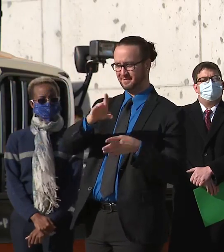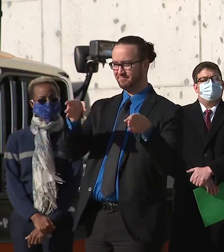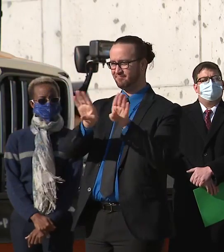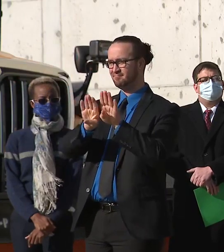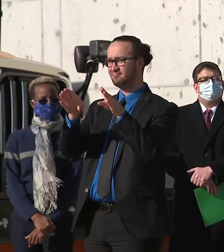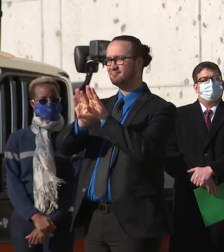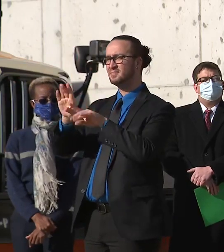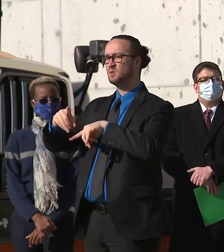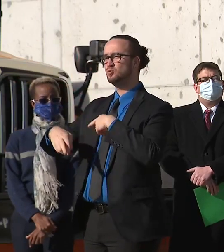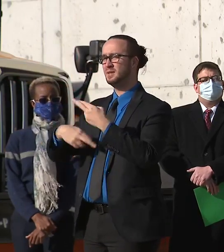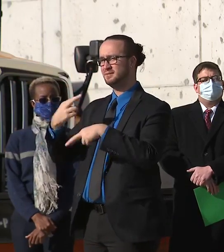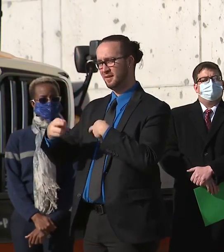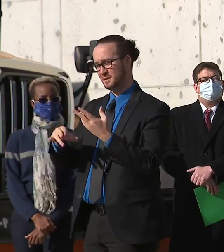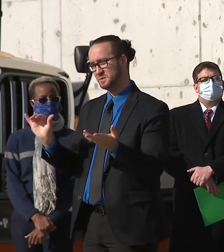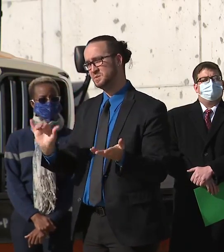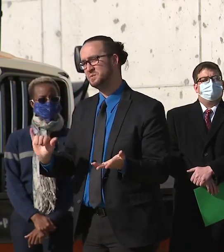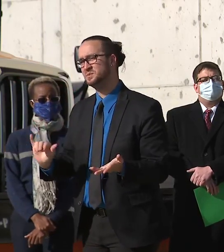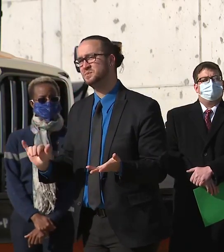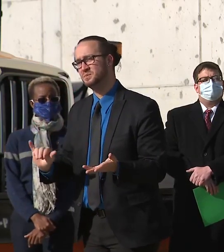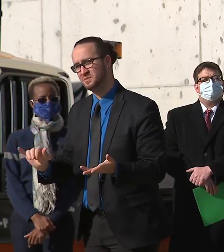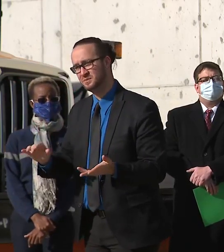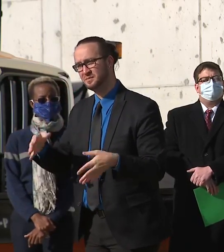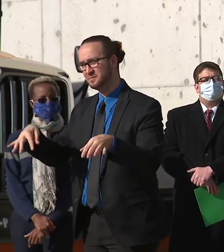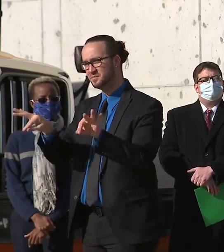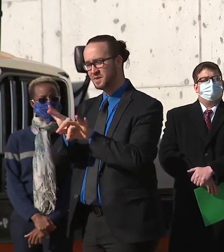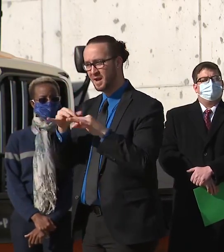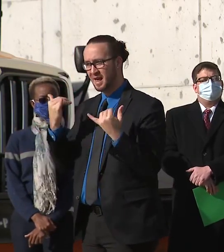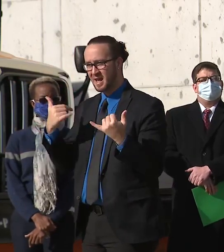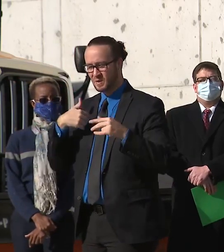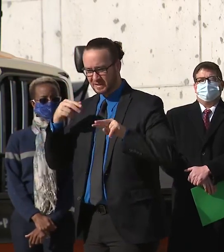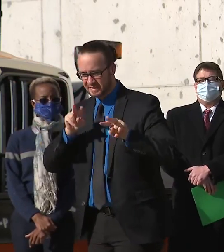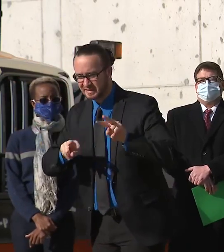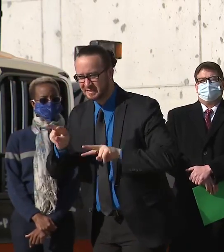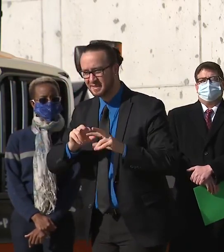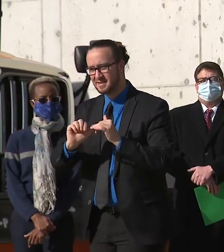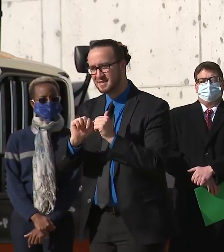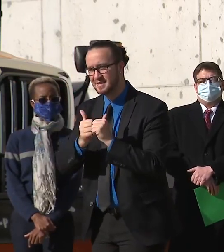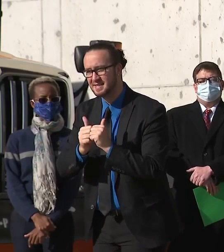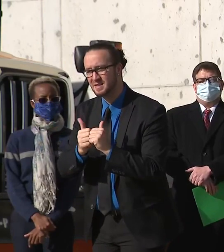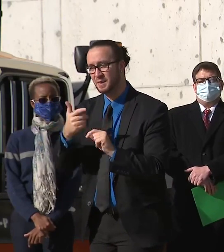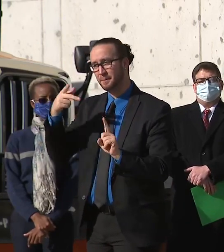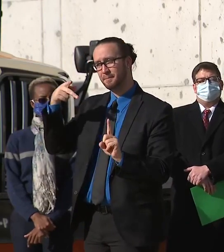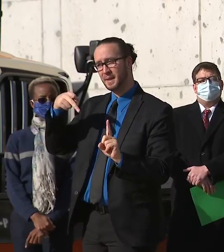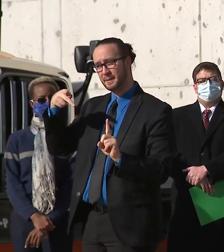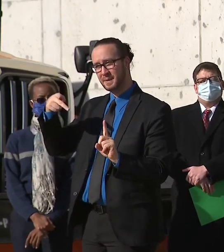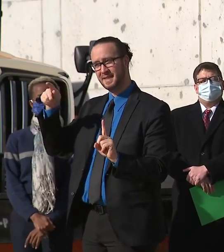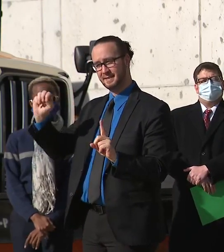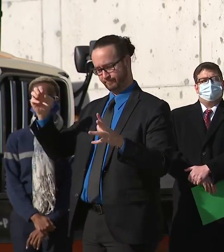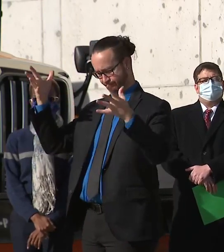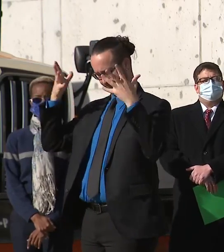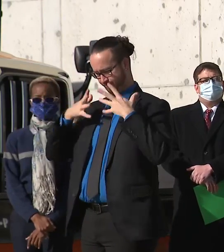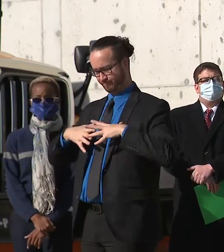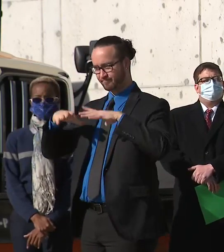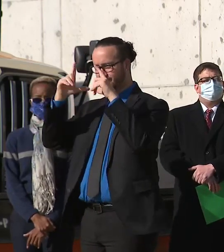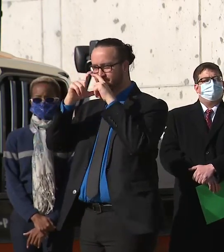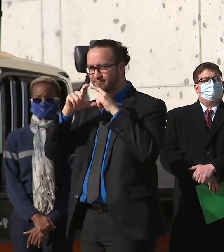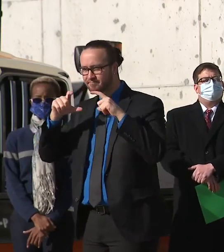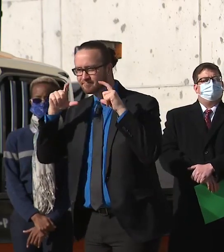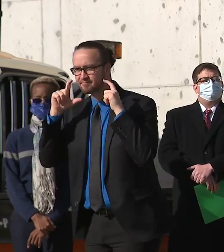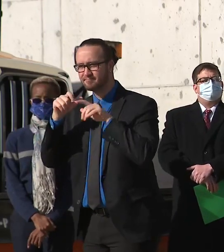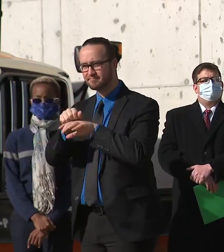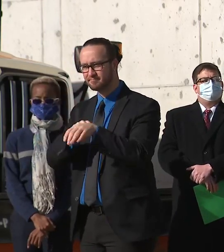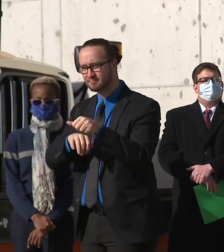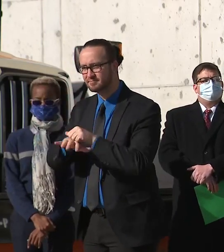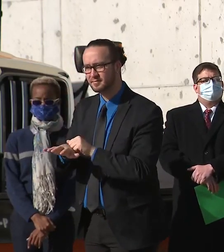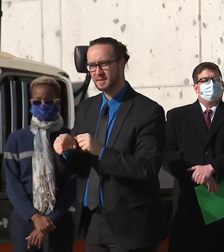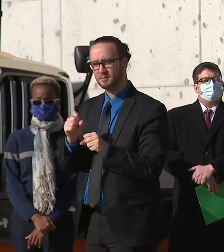provide PPE, cleaning protocols, training, and adequate equipment to safely distance to keep our workforce healthy